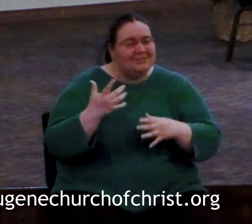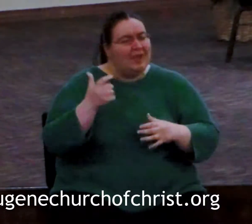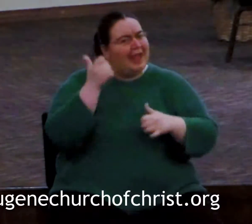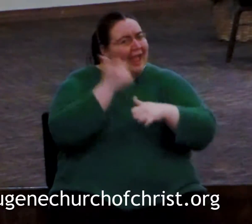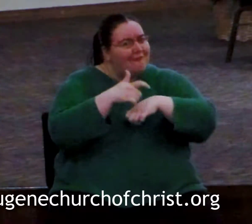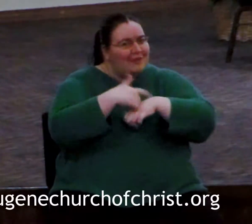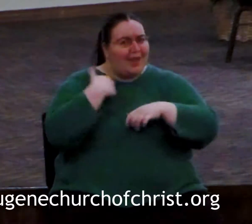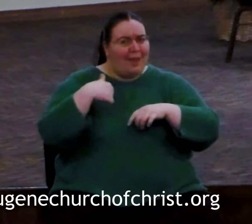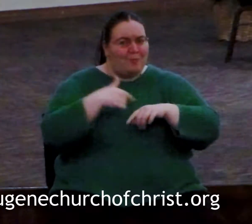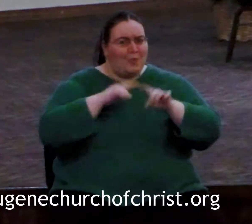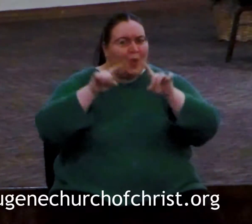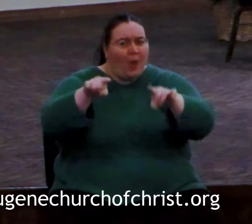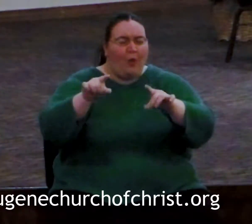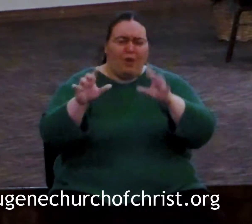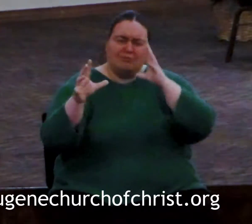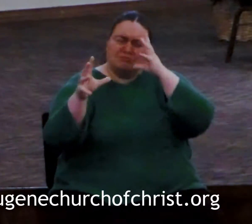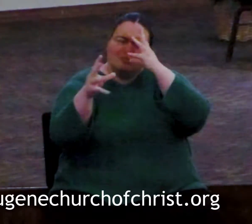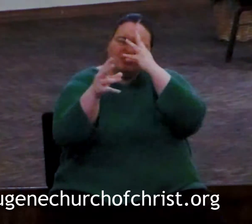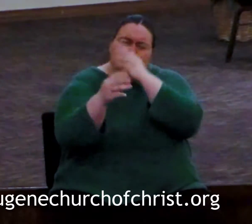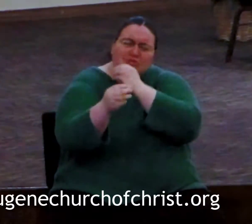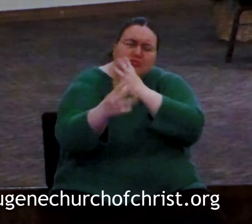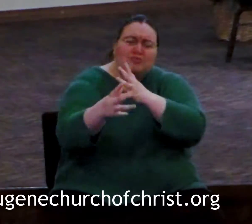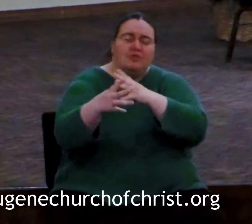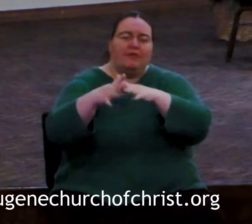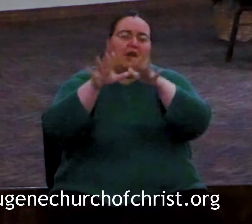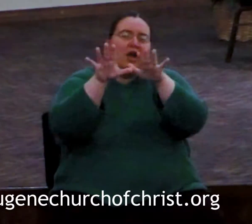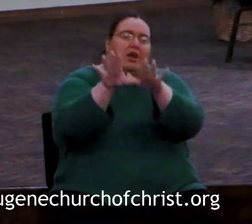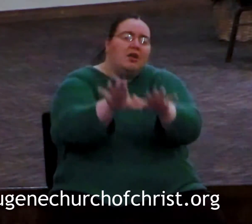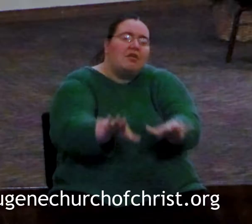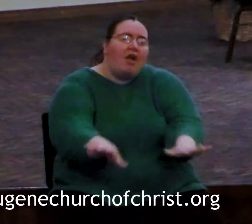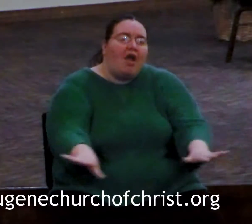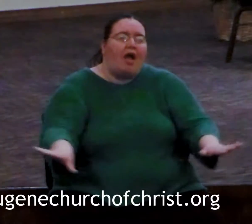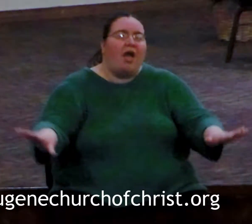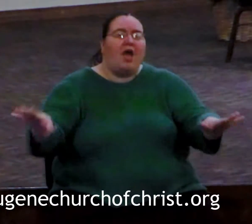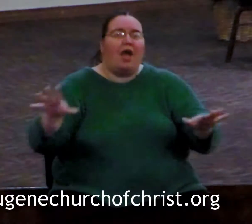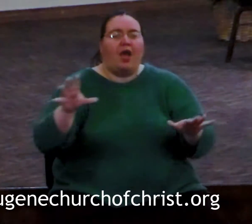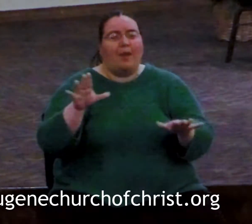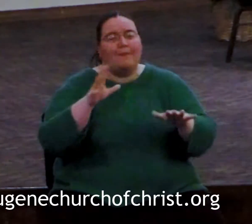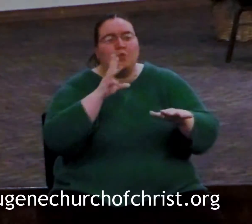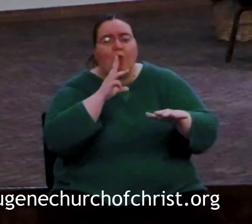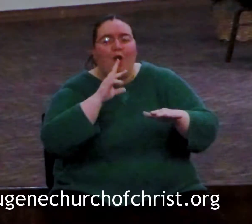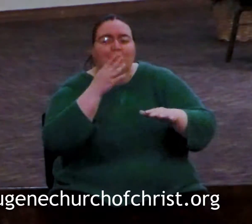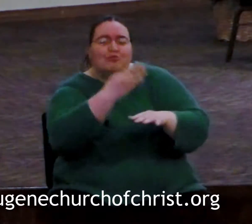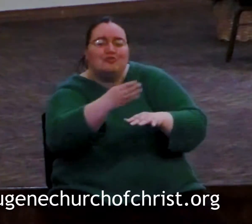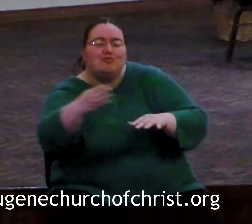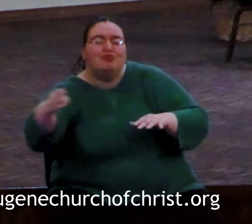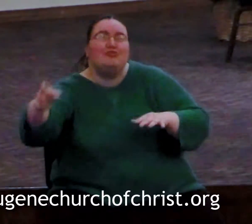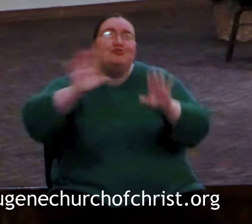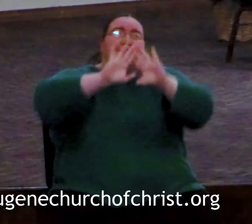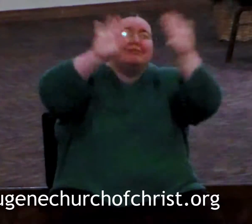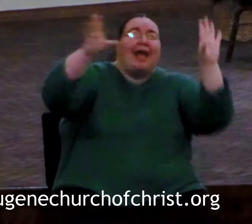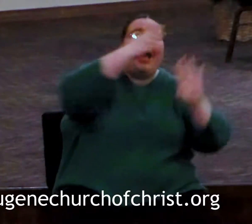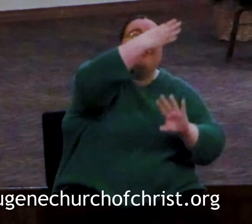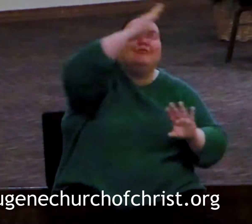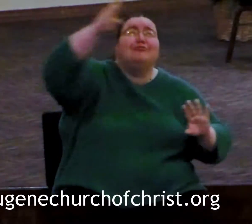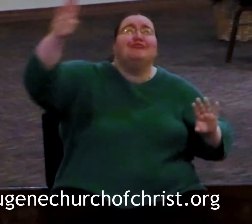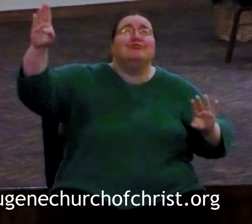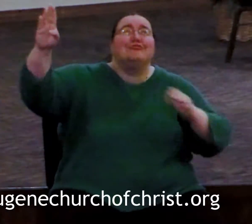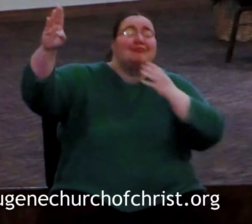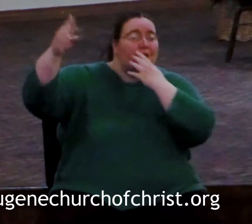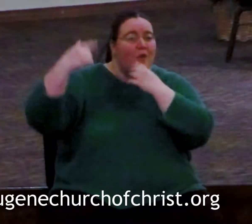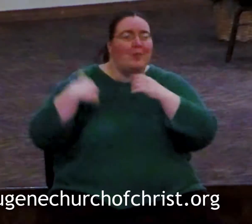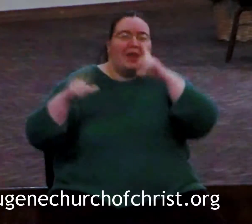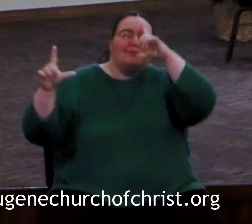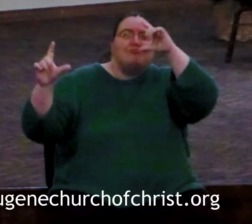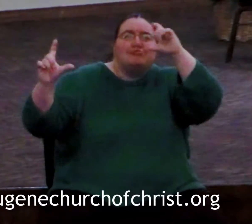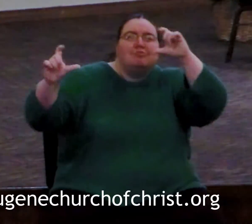there and it's just pristine and it's calm and blue waters and the sky is pretty blue, and we'll come back with